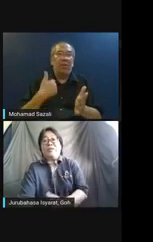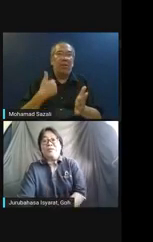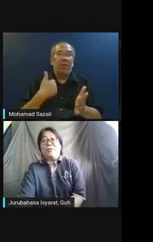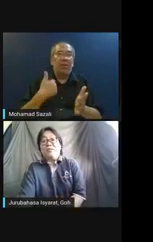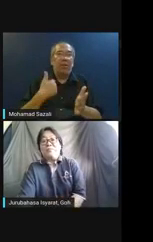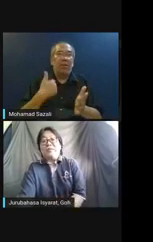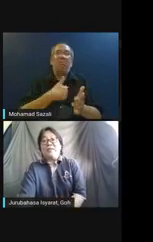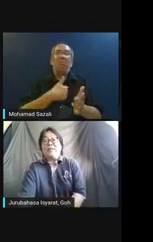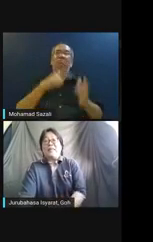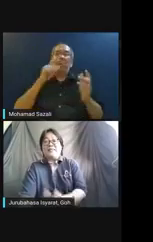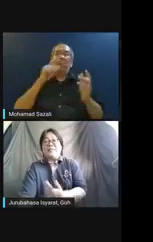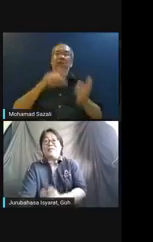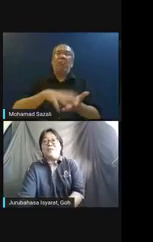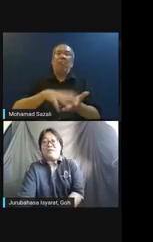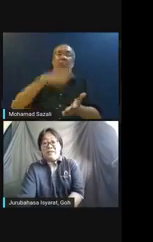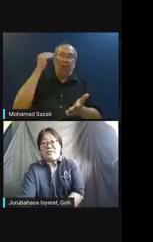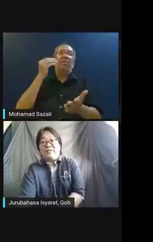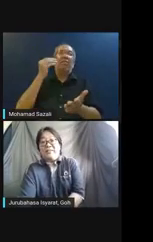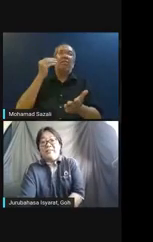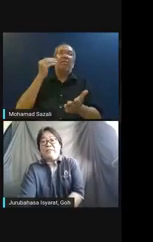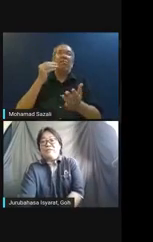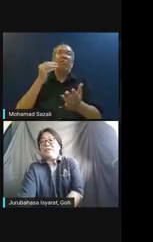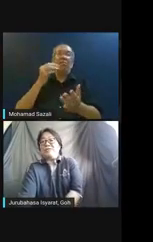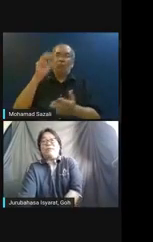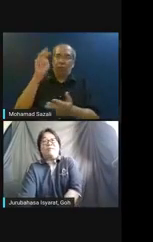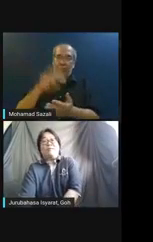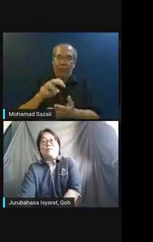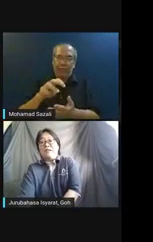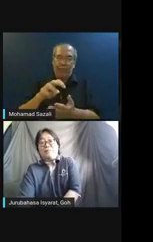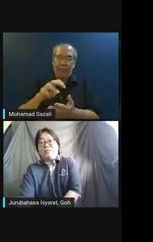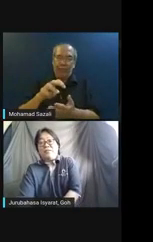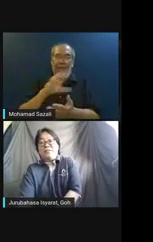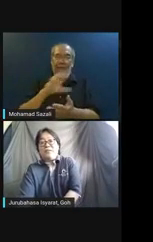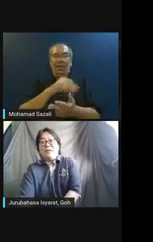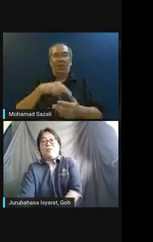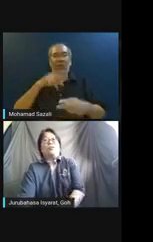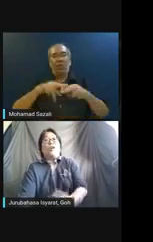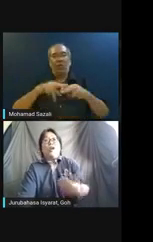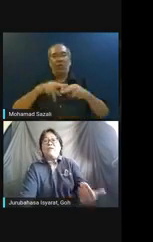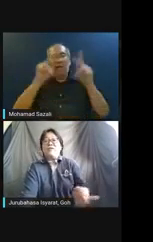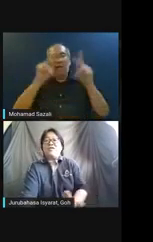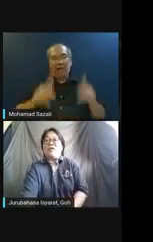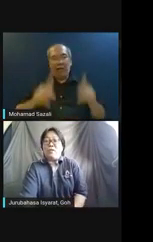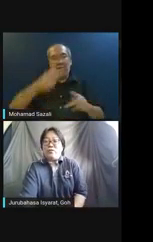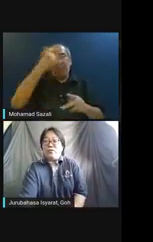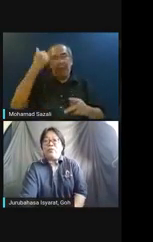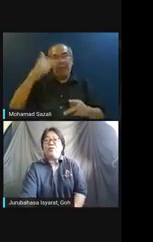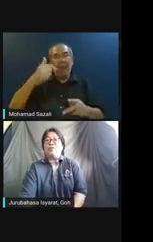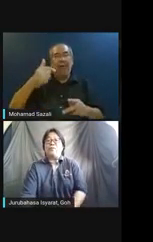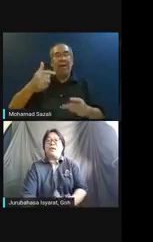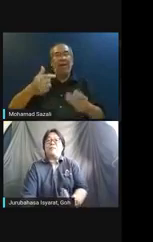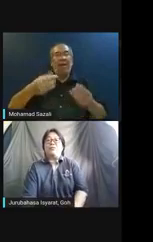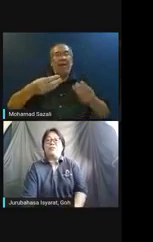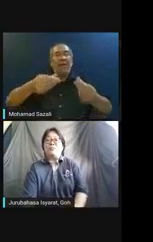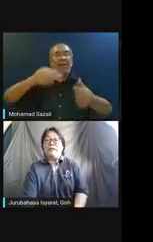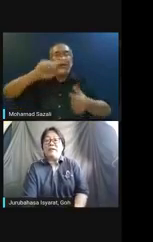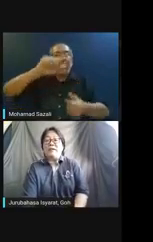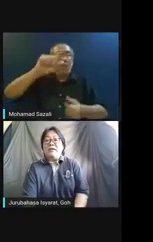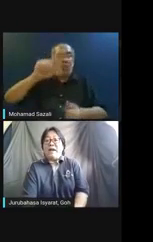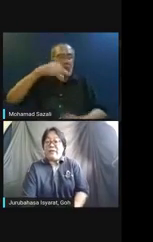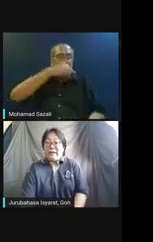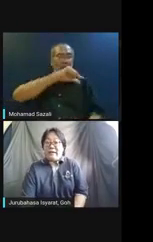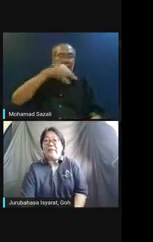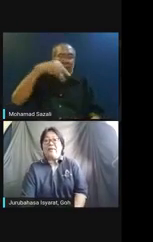And of course, the most important is like access to education, which is very, very important because all of us shall go to school to be able to